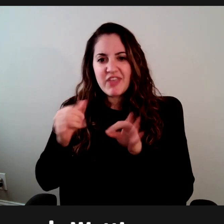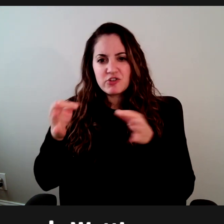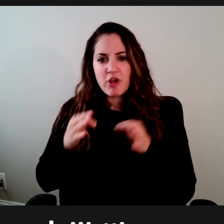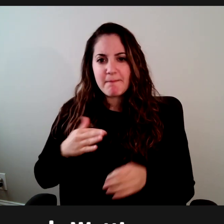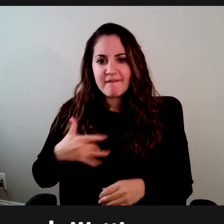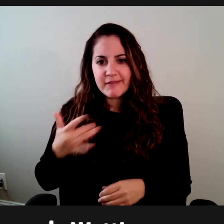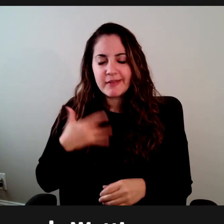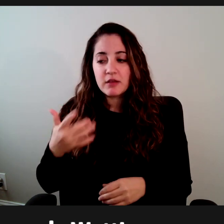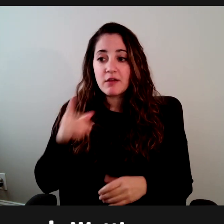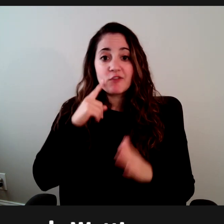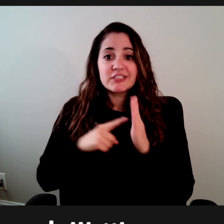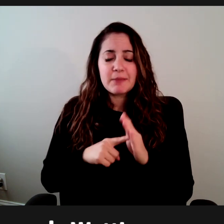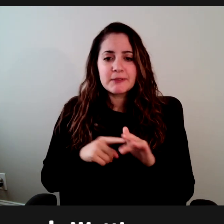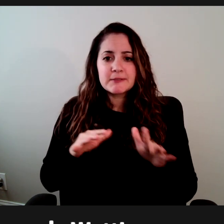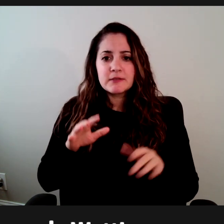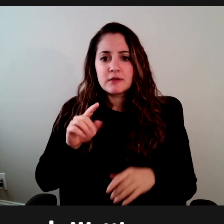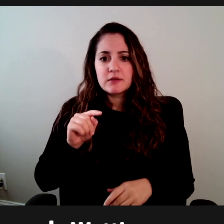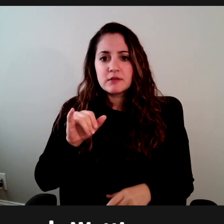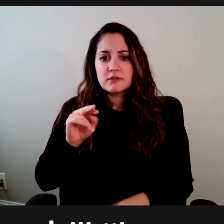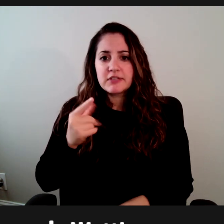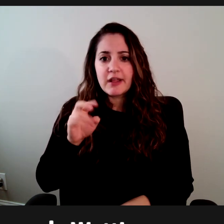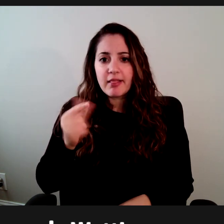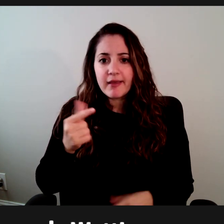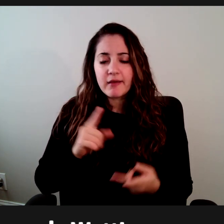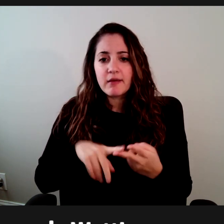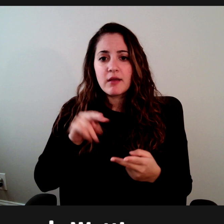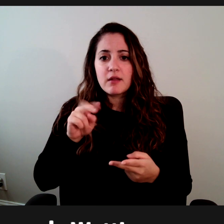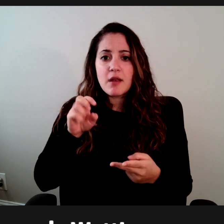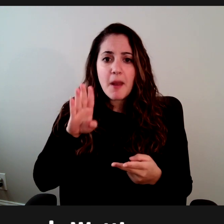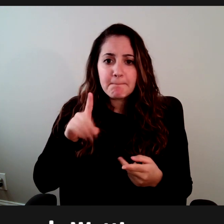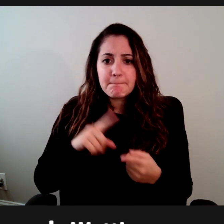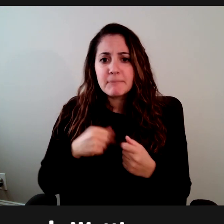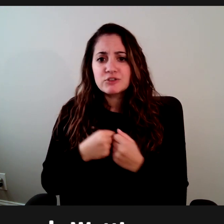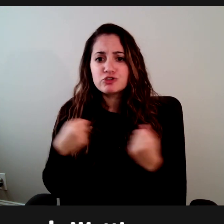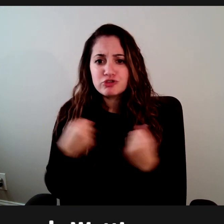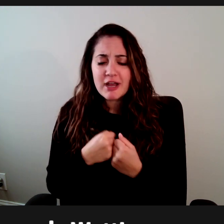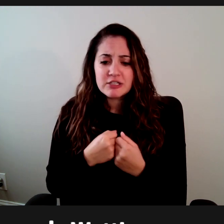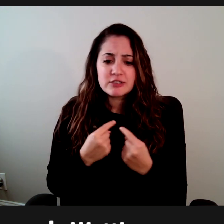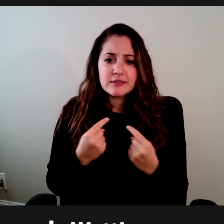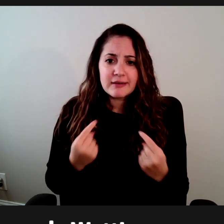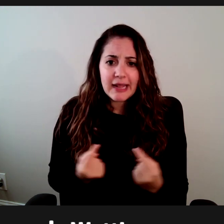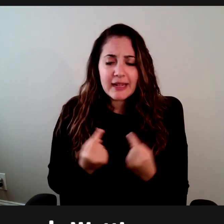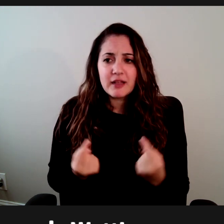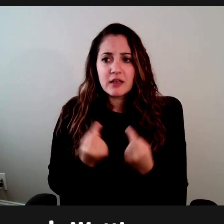could grasp onto. There could be tingling, numbness, stretching, achy,